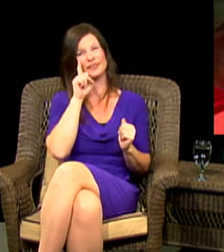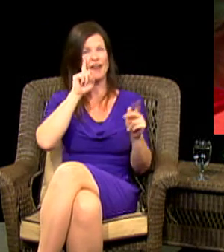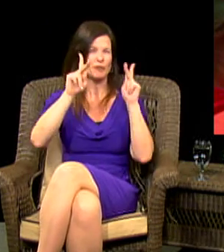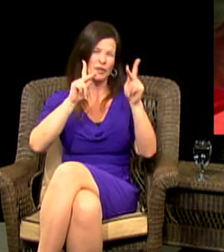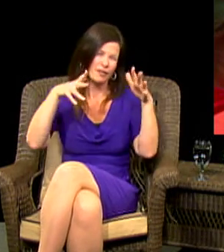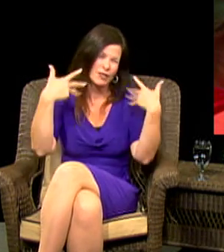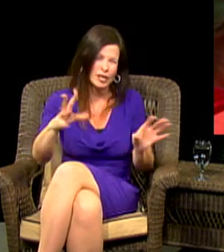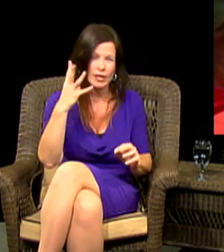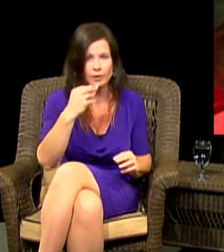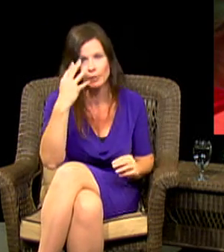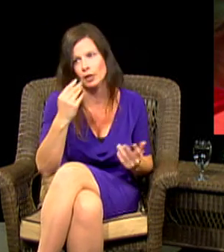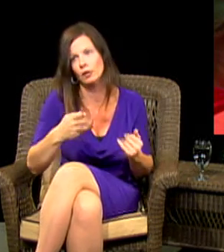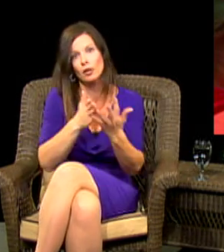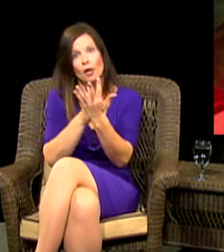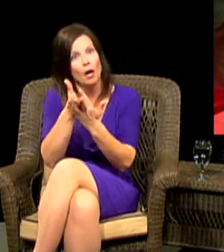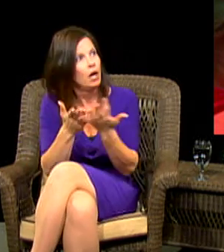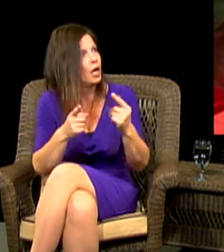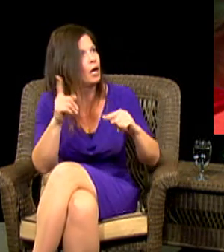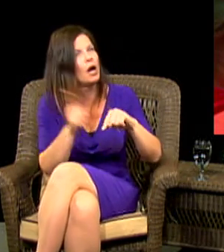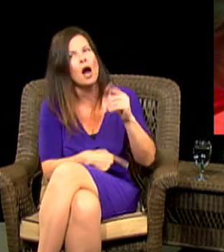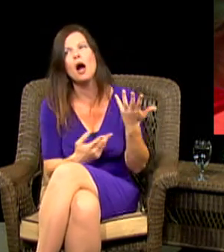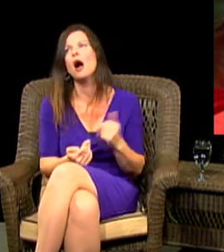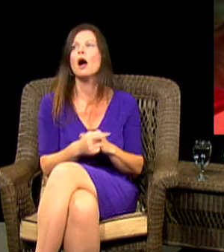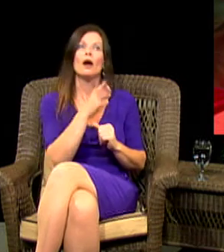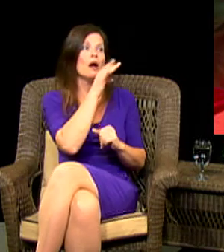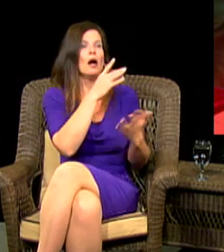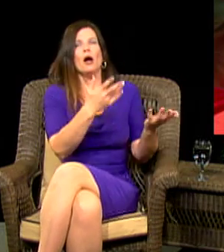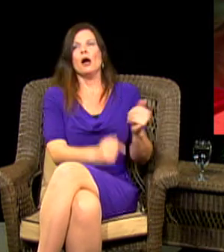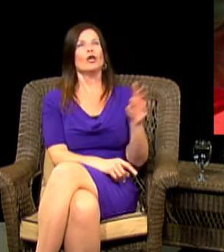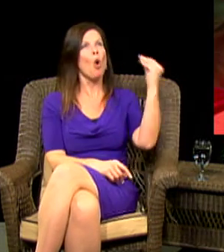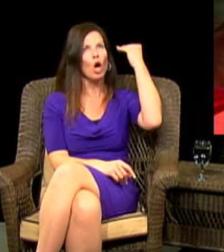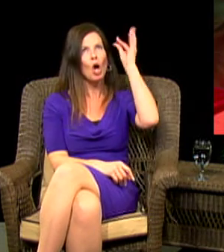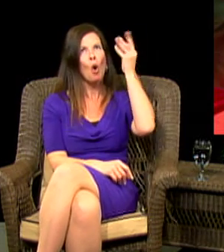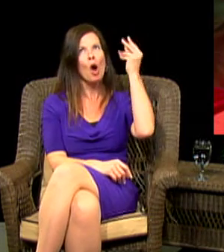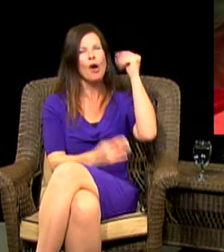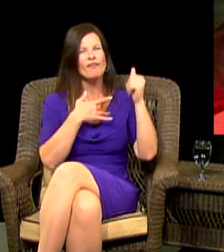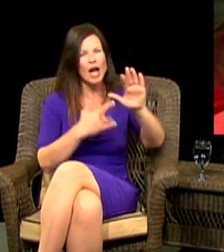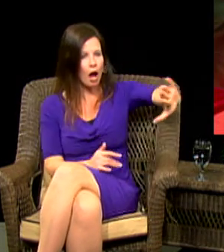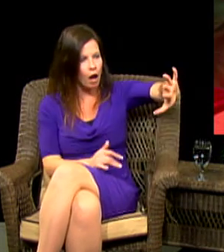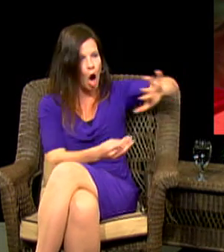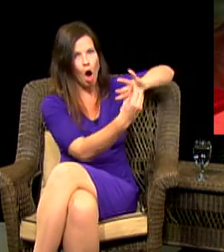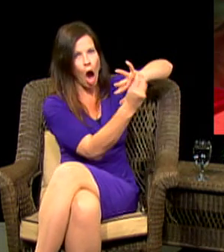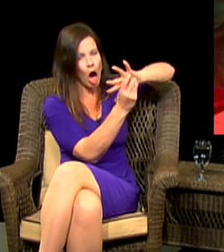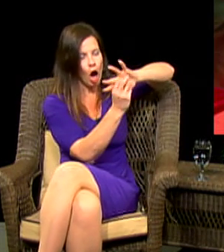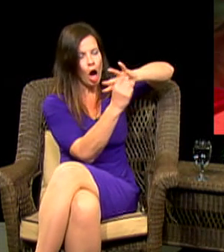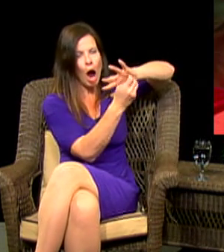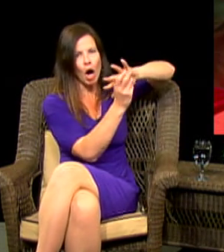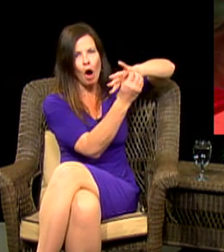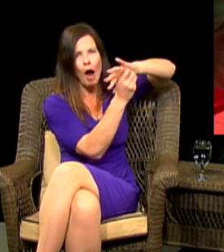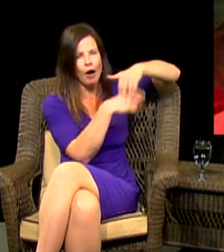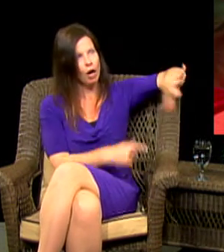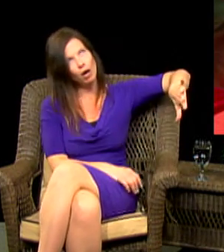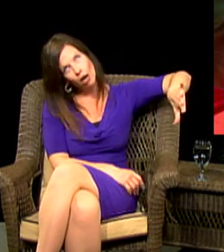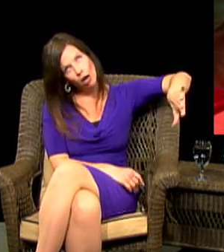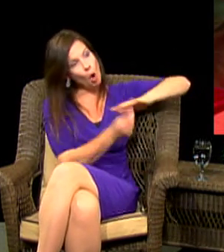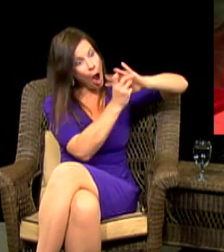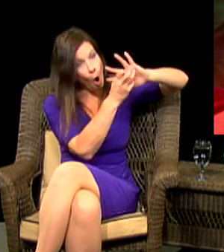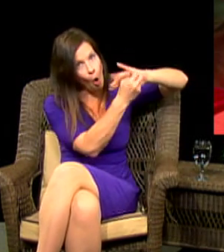apparently it just shows a deaf woman driving through Starbucks. Of course, we've all experienced this as deaf people, where you're